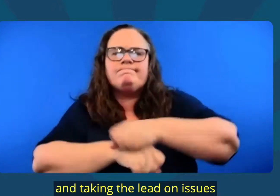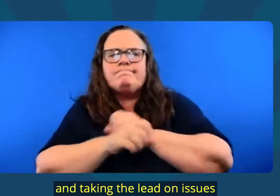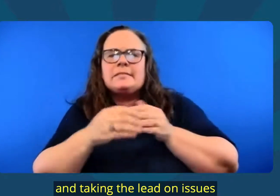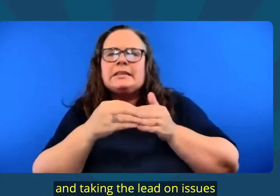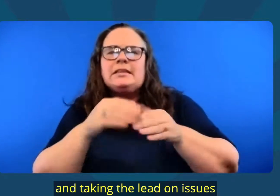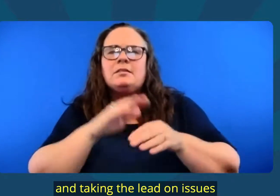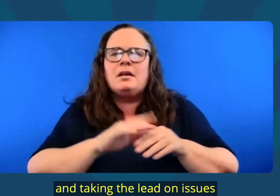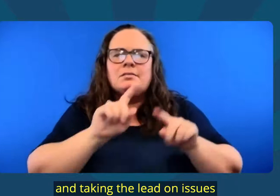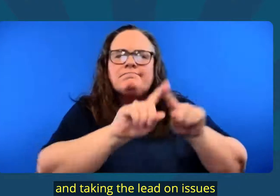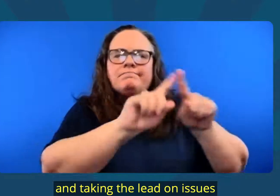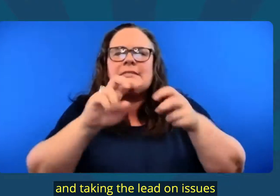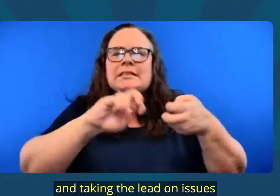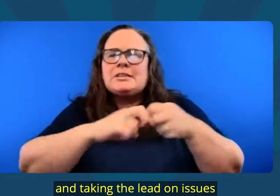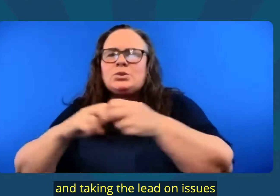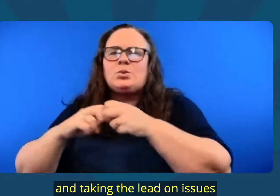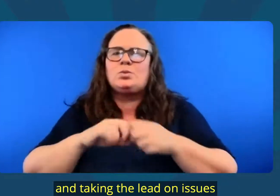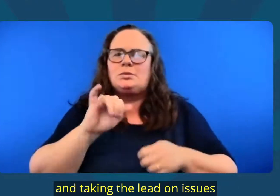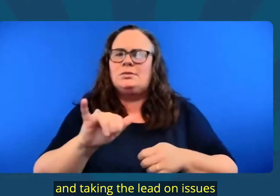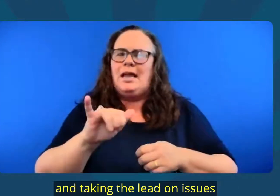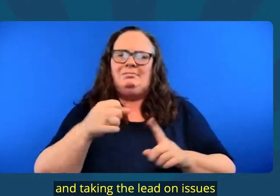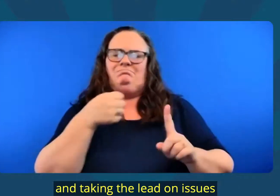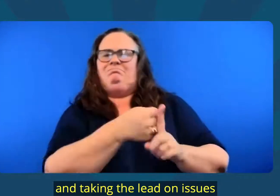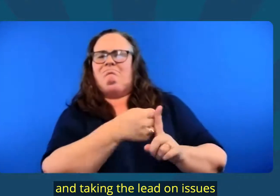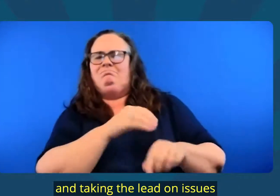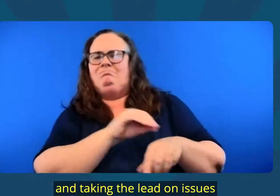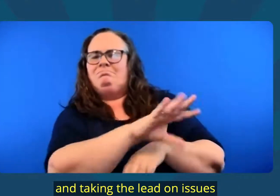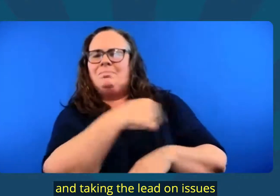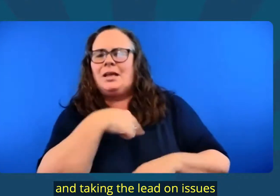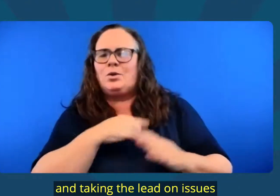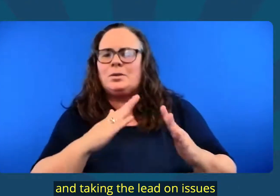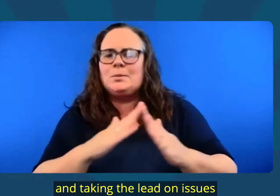issues that impact our communities.